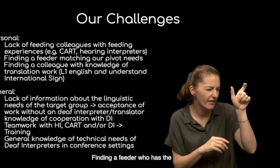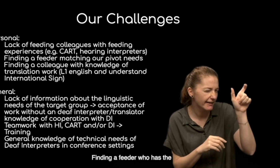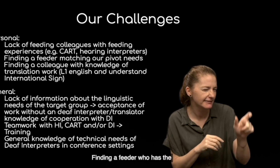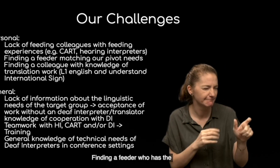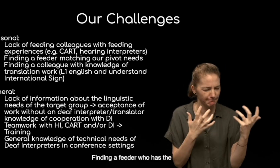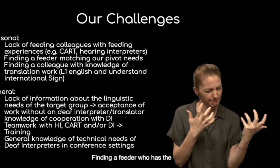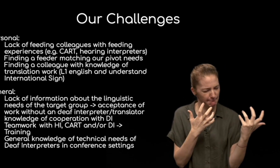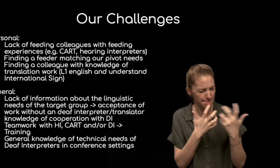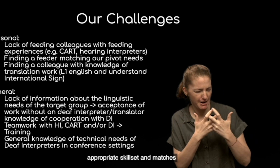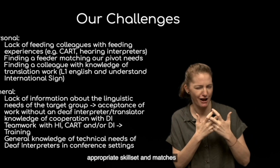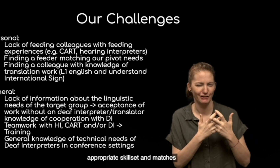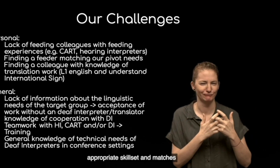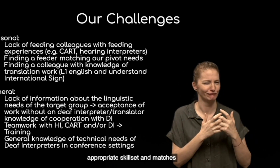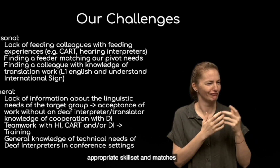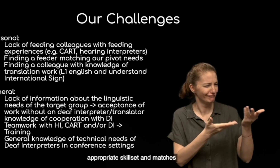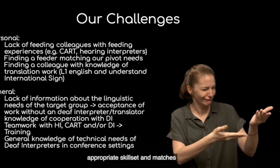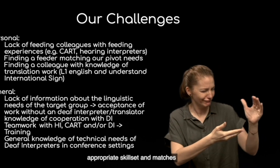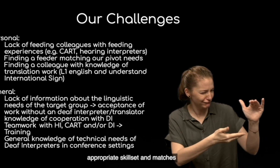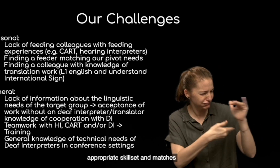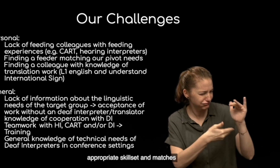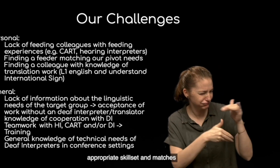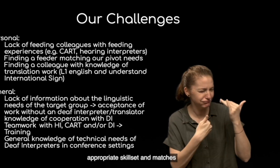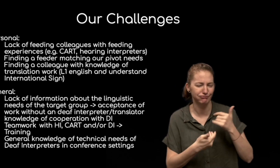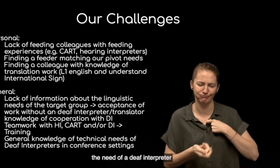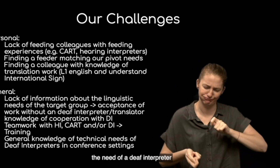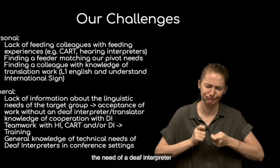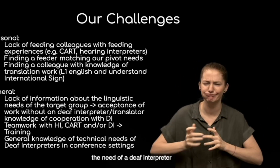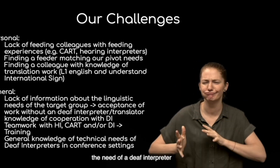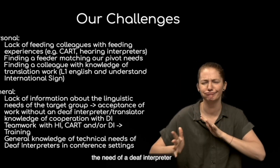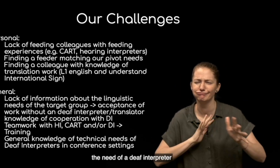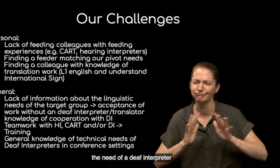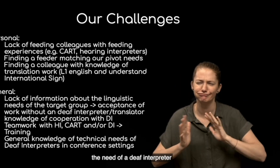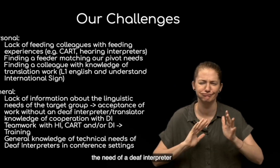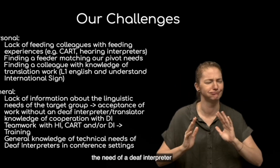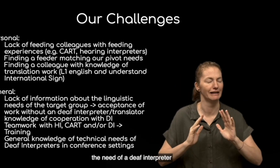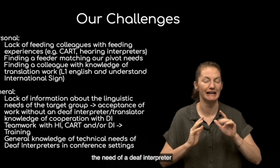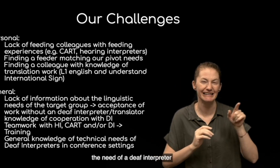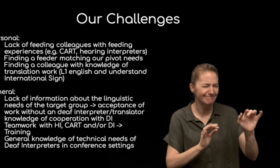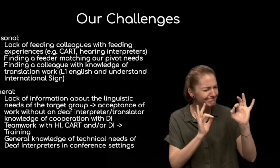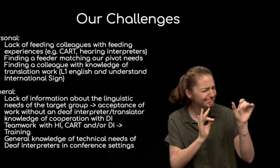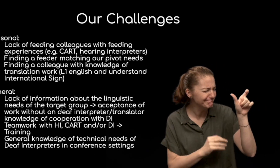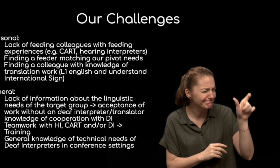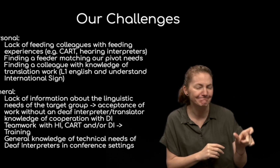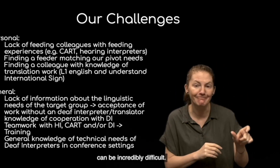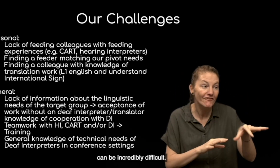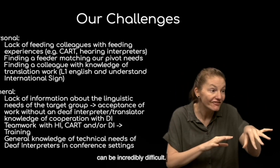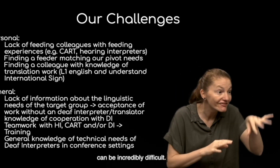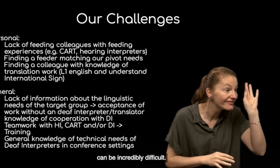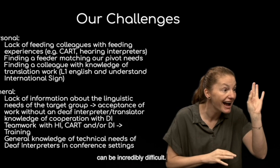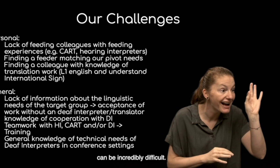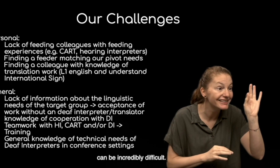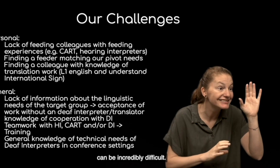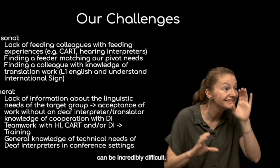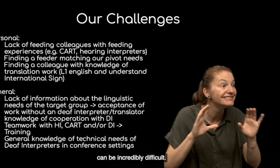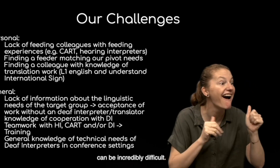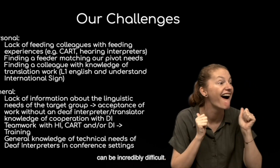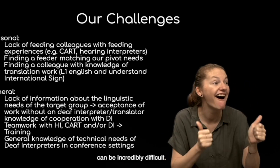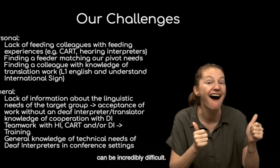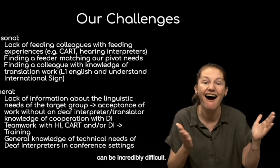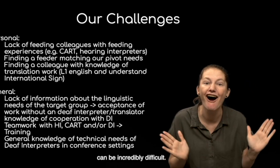Finding a feeder who has the appropriate skill set and matches the need of a deaf interpreter, it can be incredibly difficult.